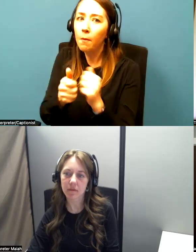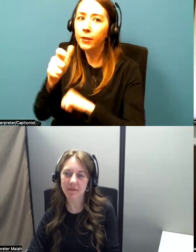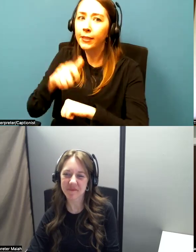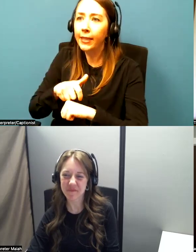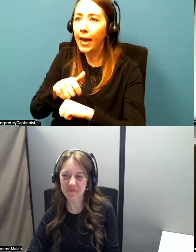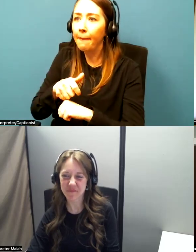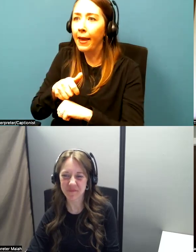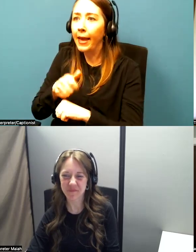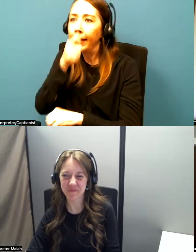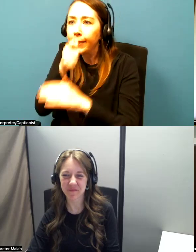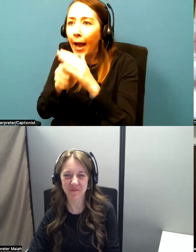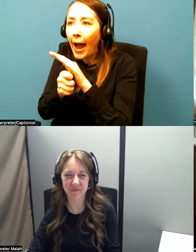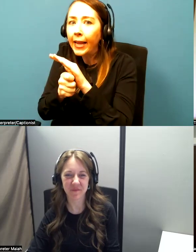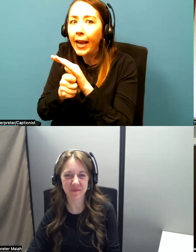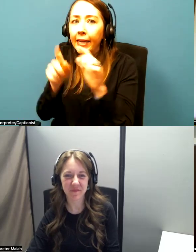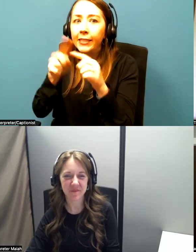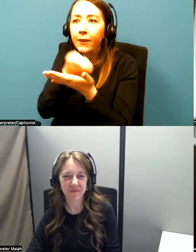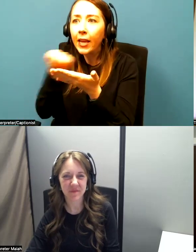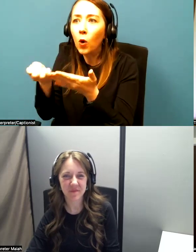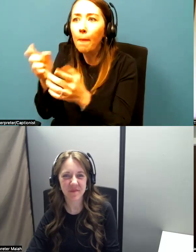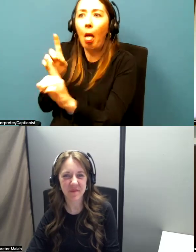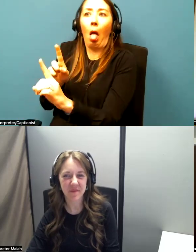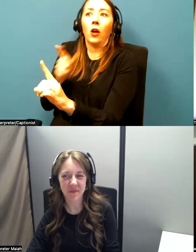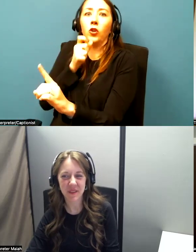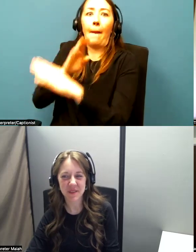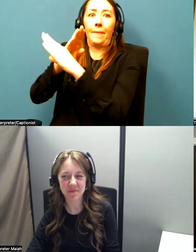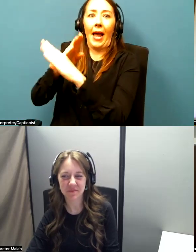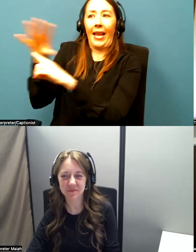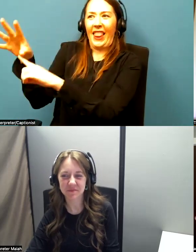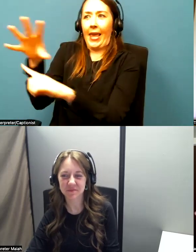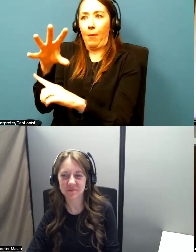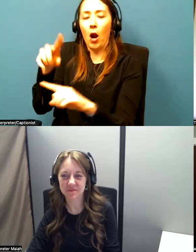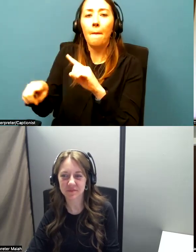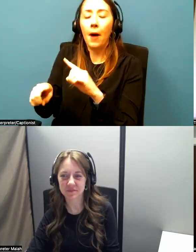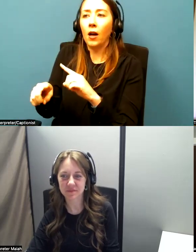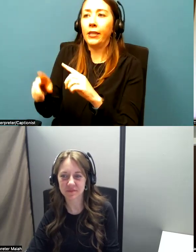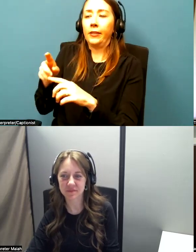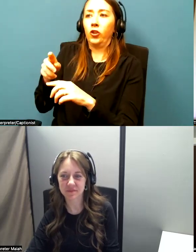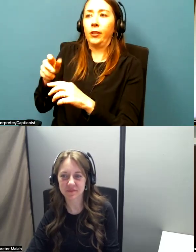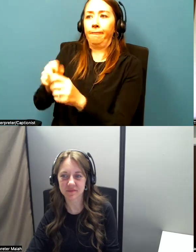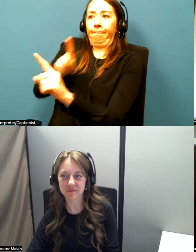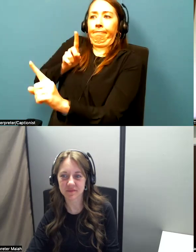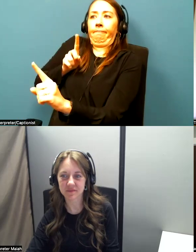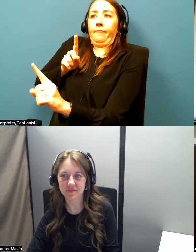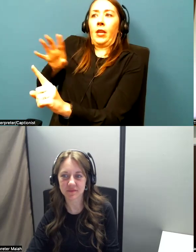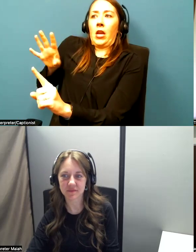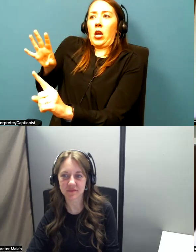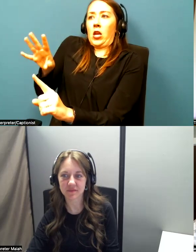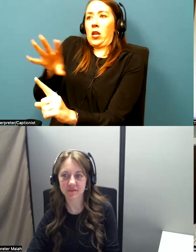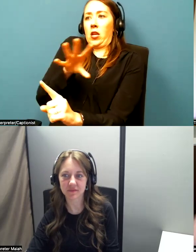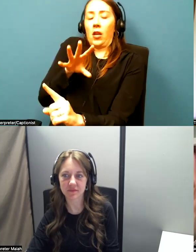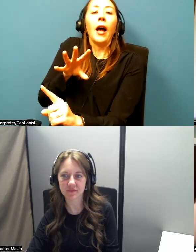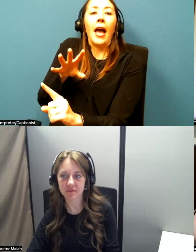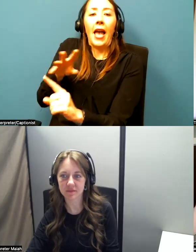hiding behind set pieces and furniture so that you're not in the way, but observing a director for all of